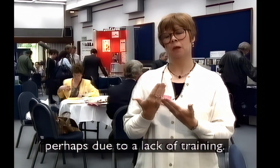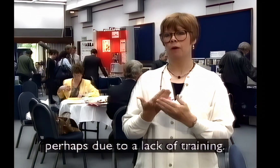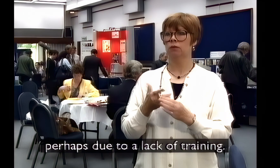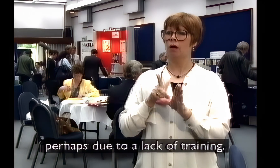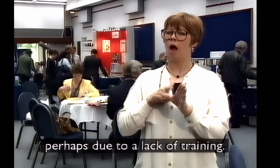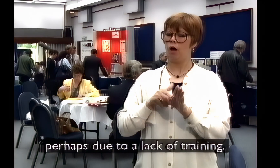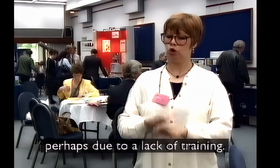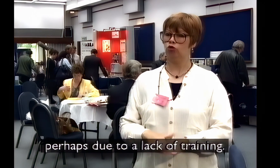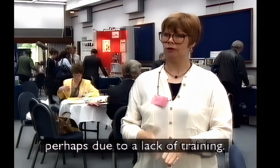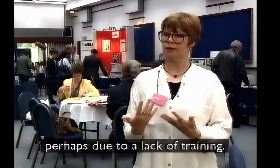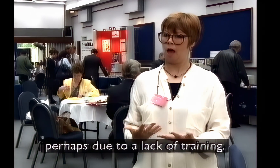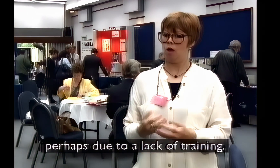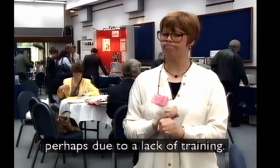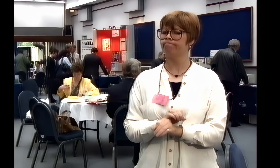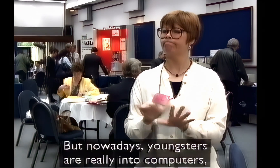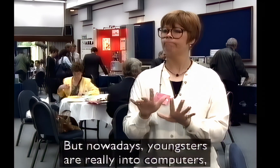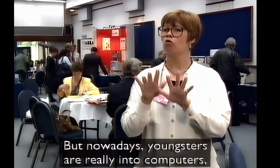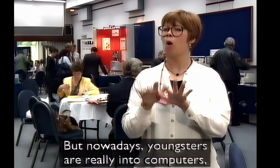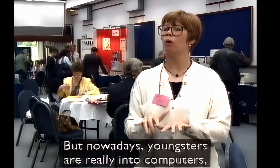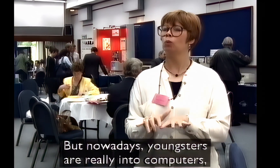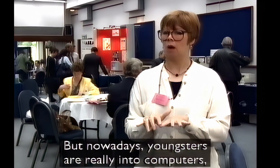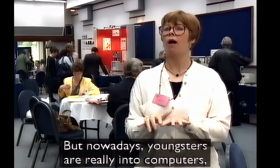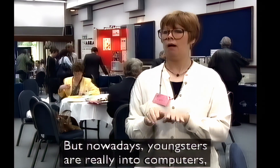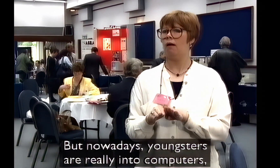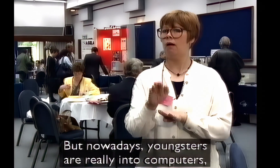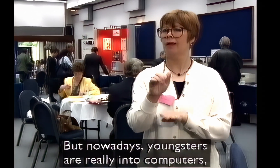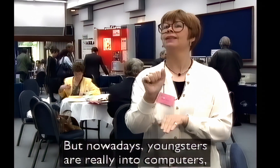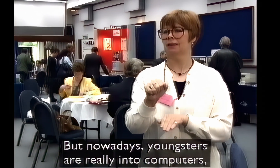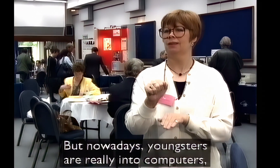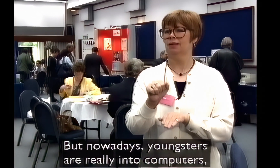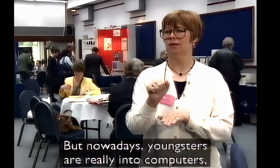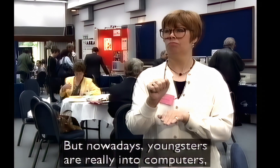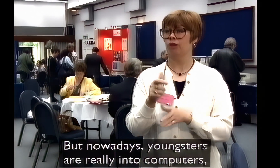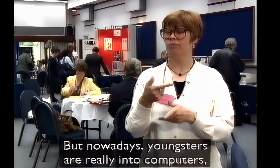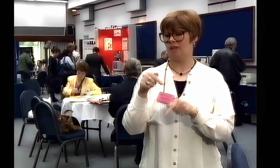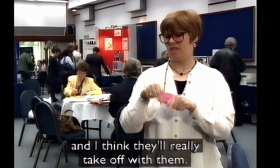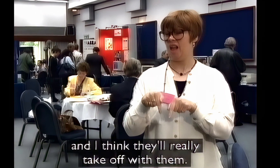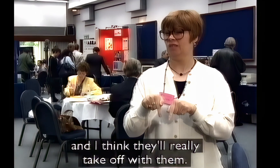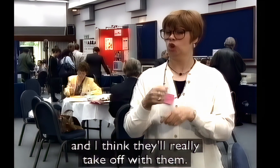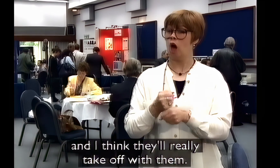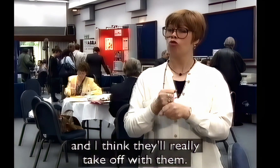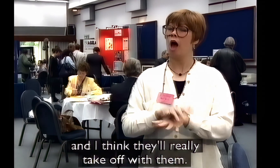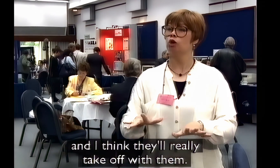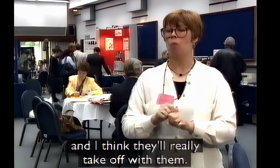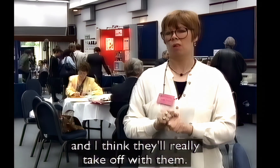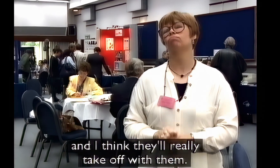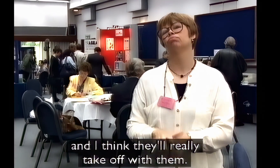in the past, I don't know. But nowadays youngsters are really into computers, and I think in the future this younger generation will really take off with